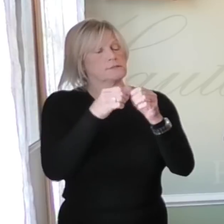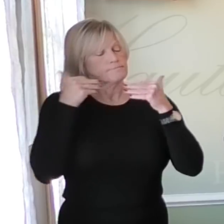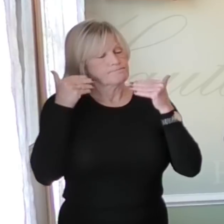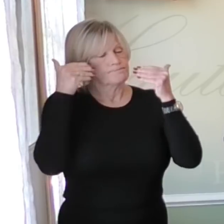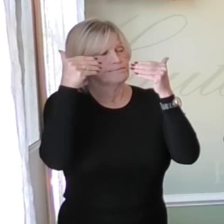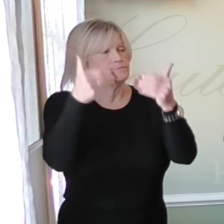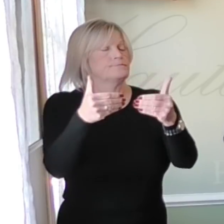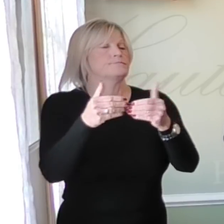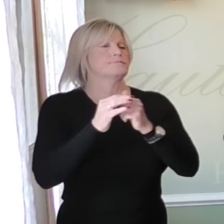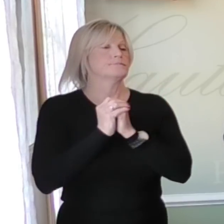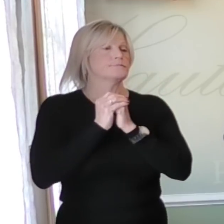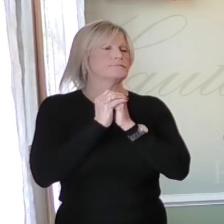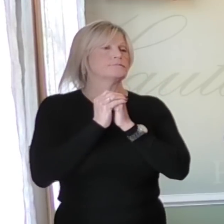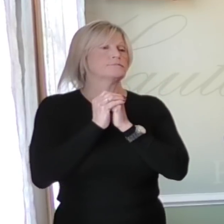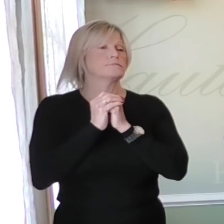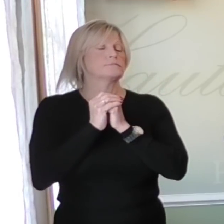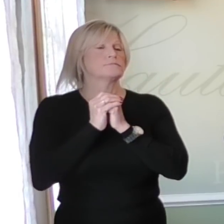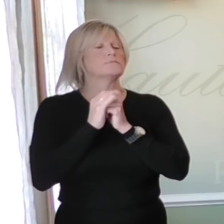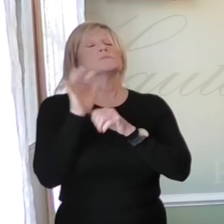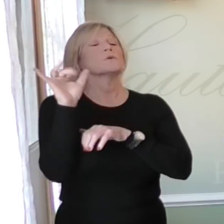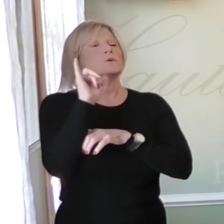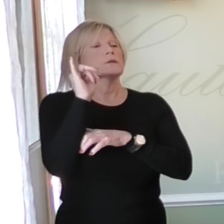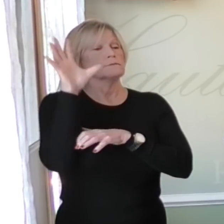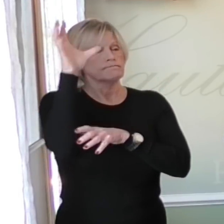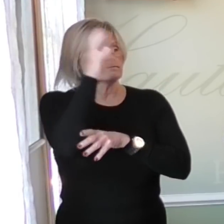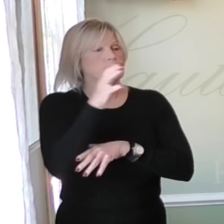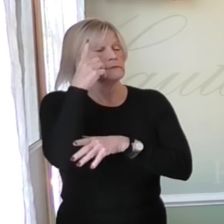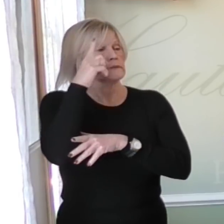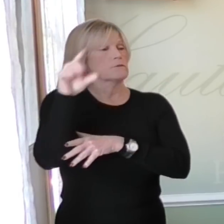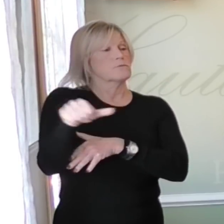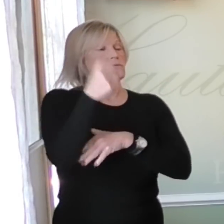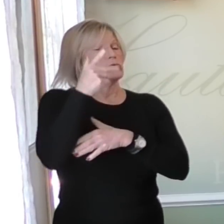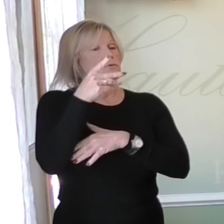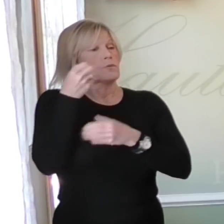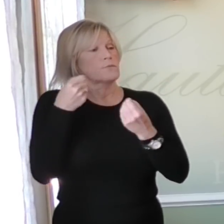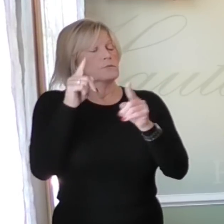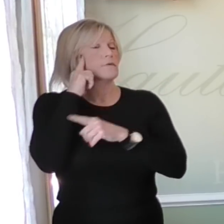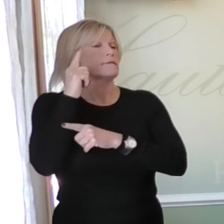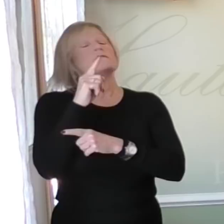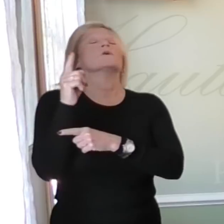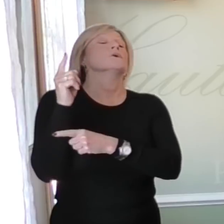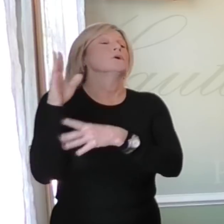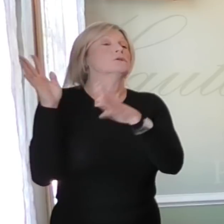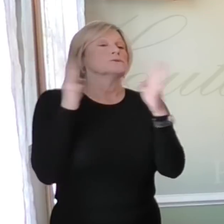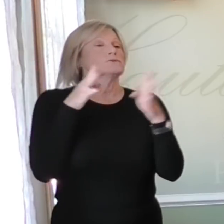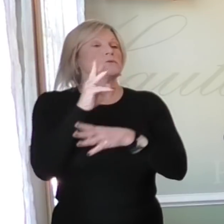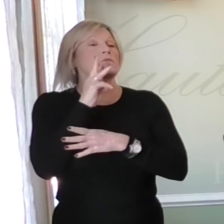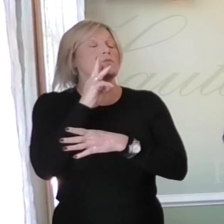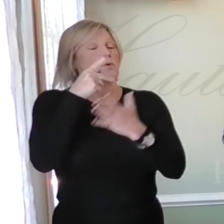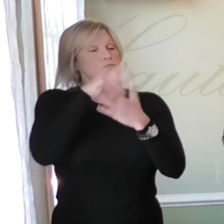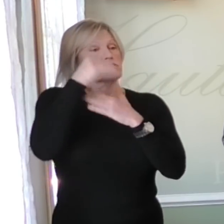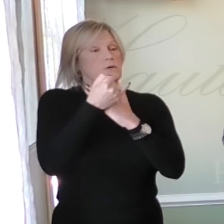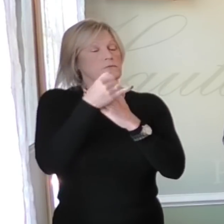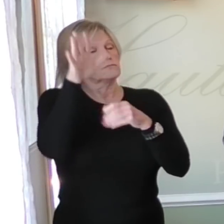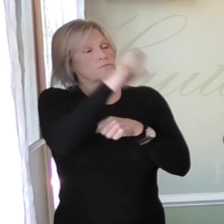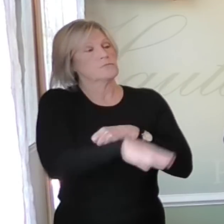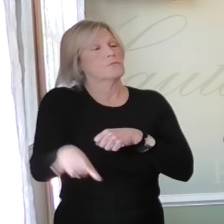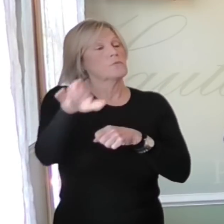forward. We're also exploring additional opportunities for stormwater projects throughout the entire